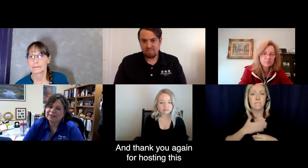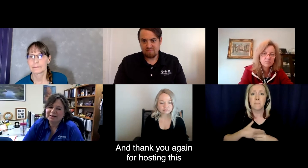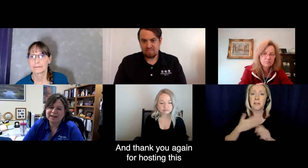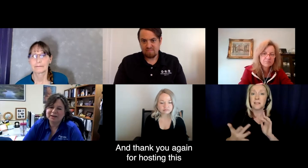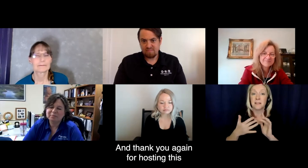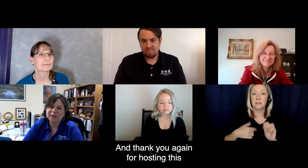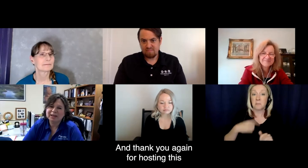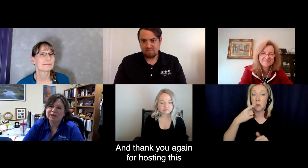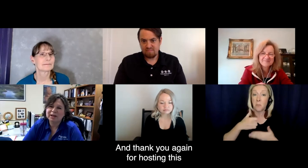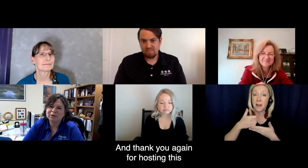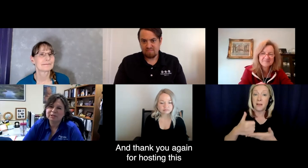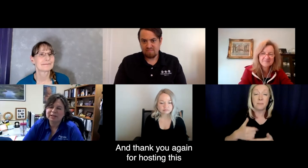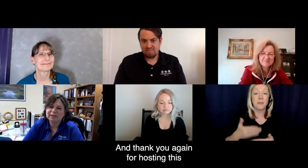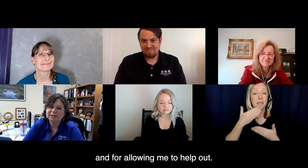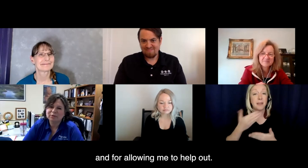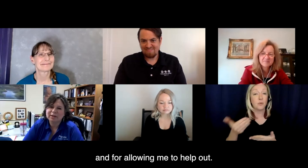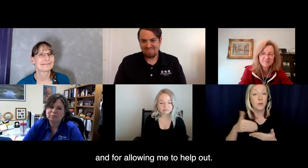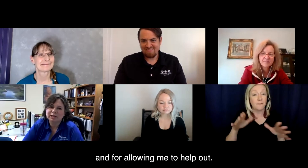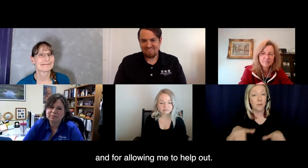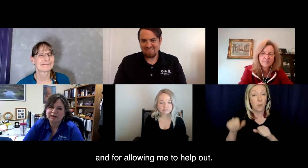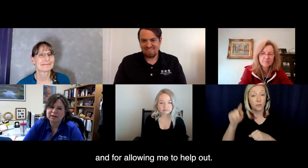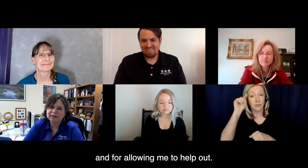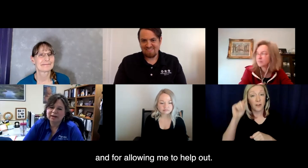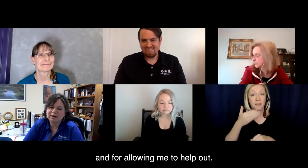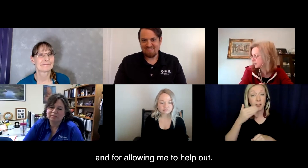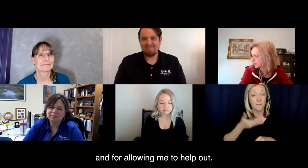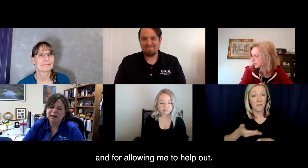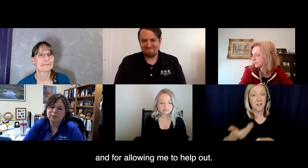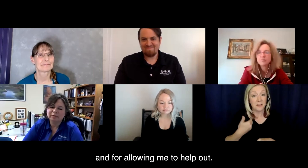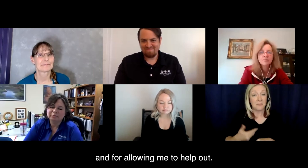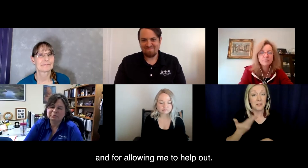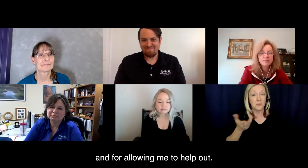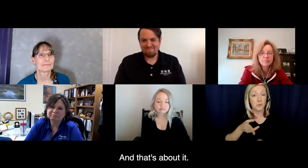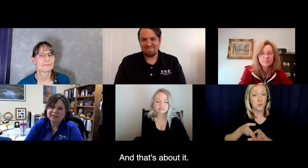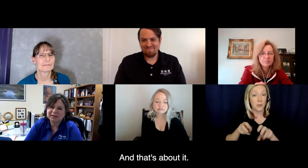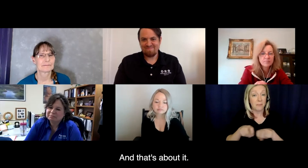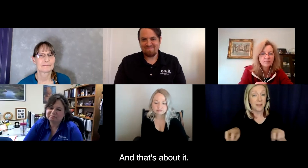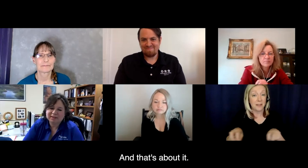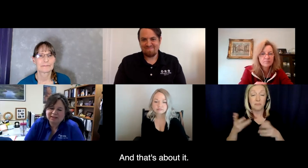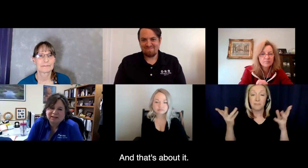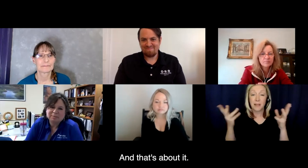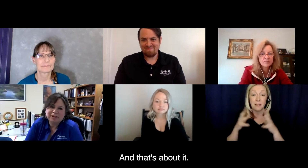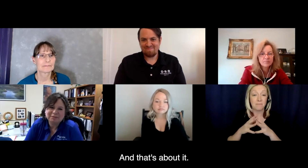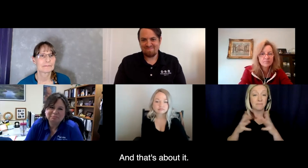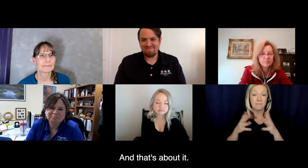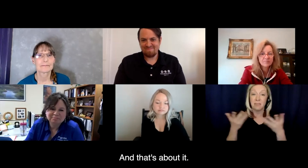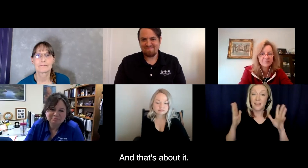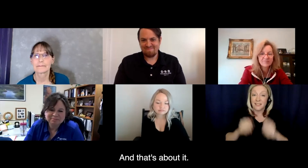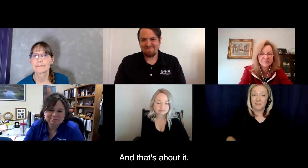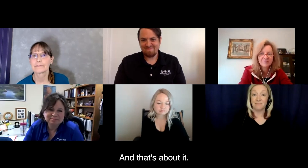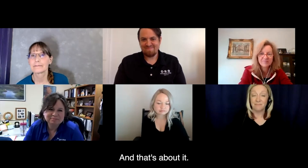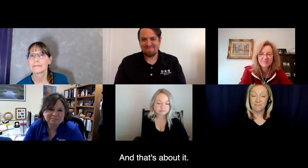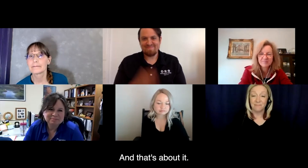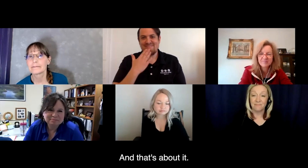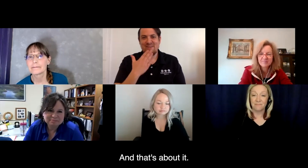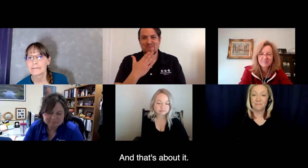can. And thank you again for hosting this and for allowing me to be to help out. And that's about it.